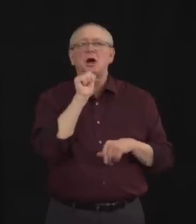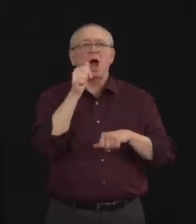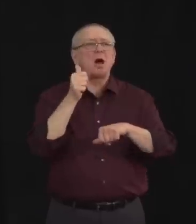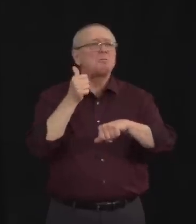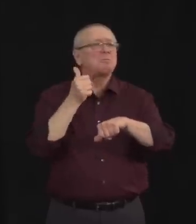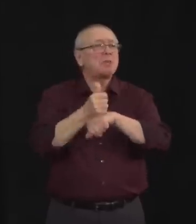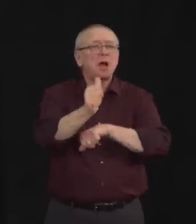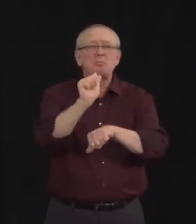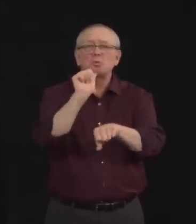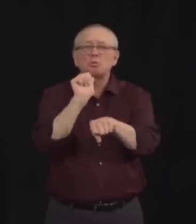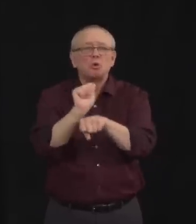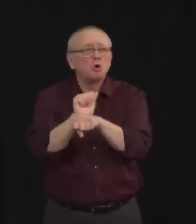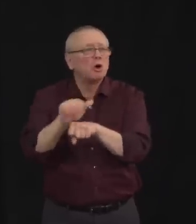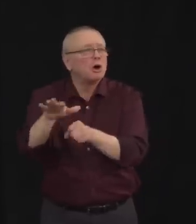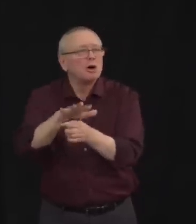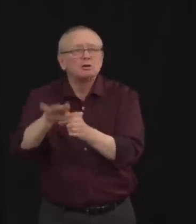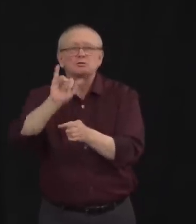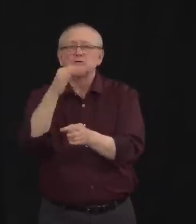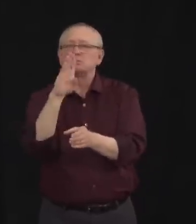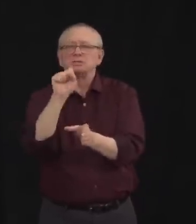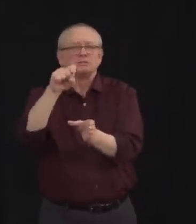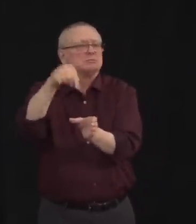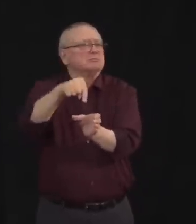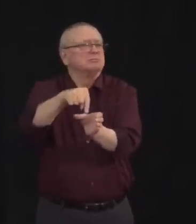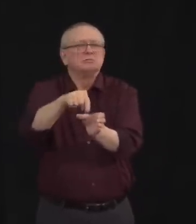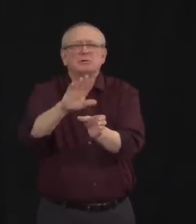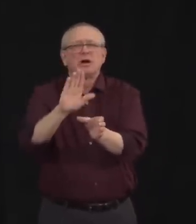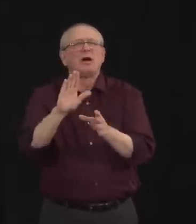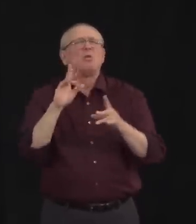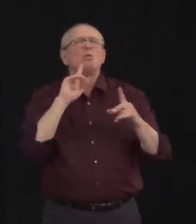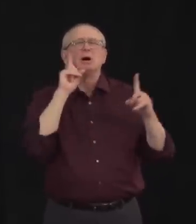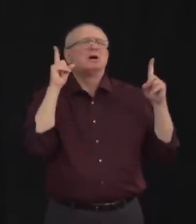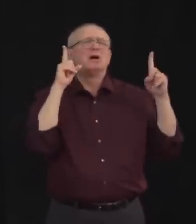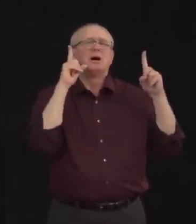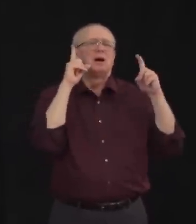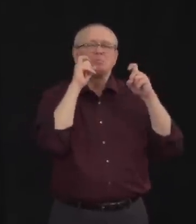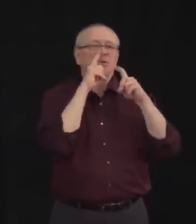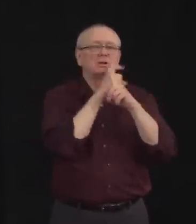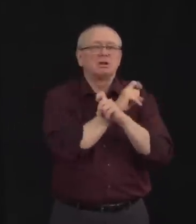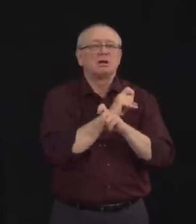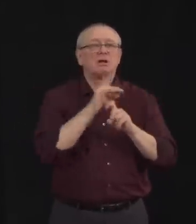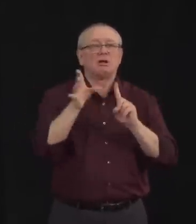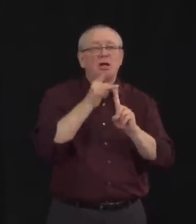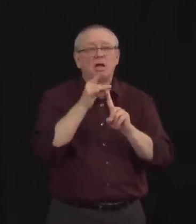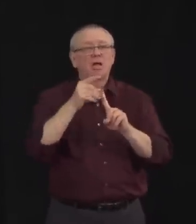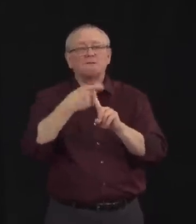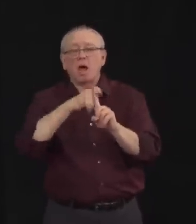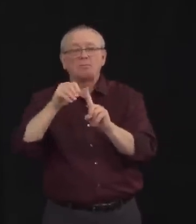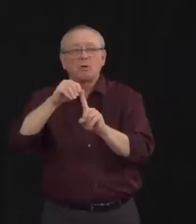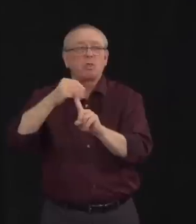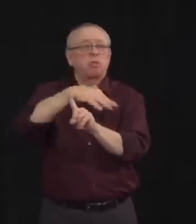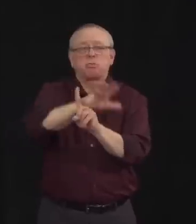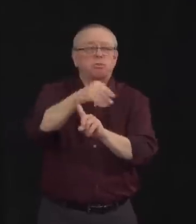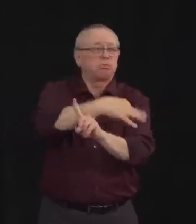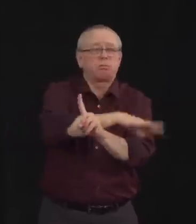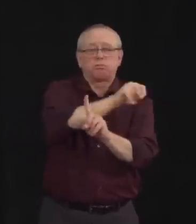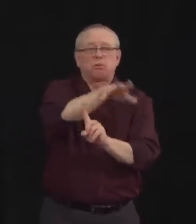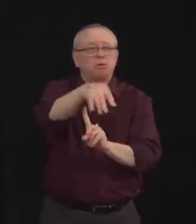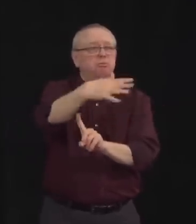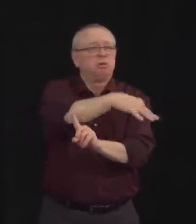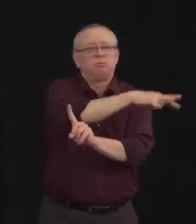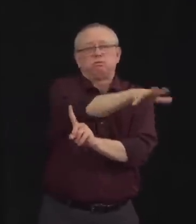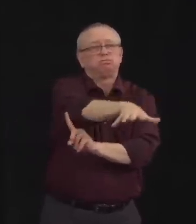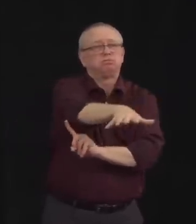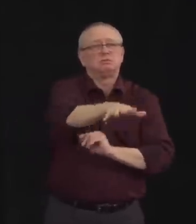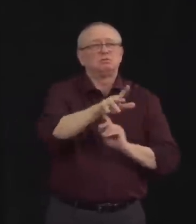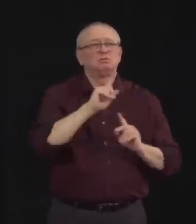interventions across all settings. I want to emphasize what that means for how we need to support those who are